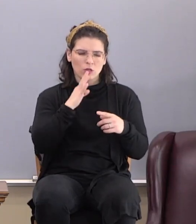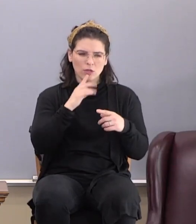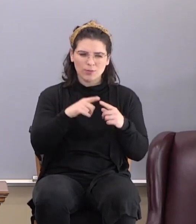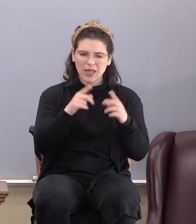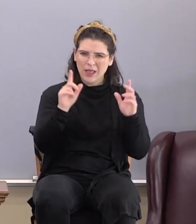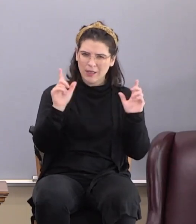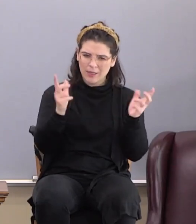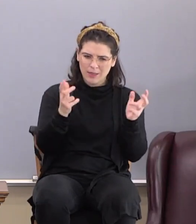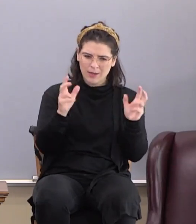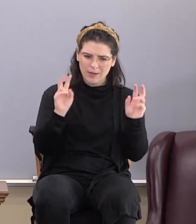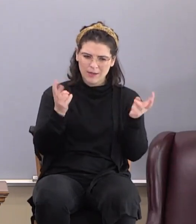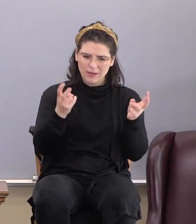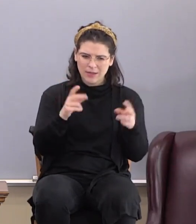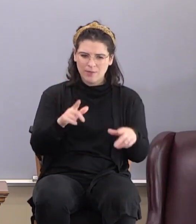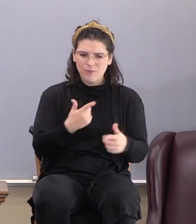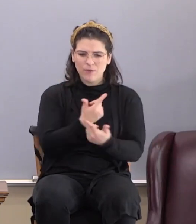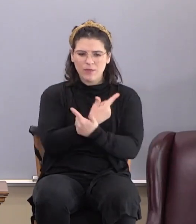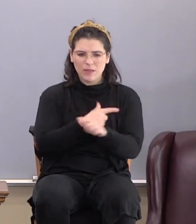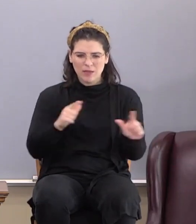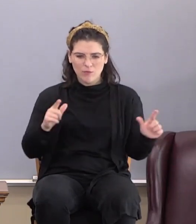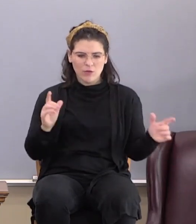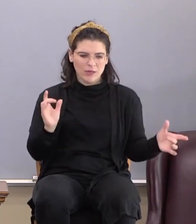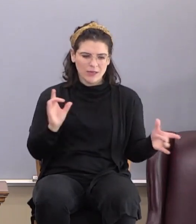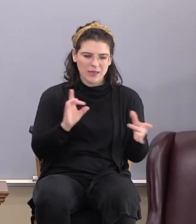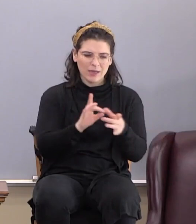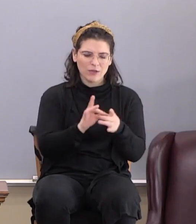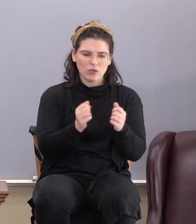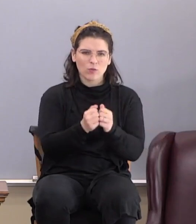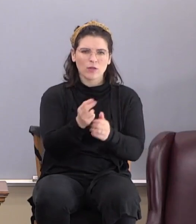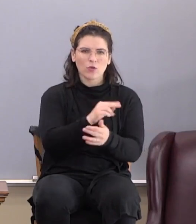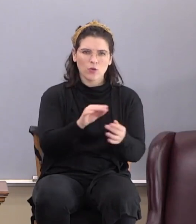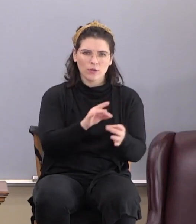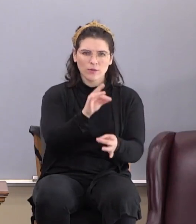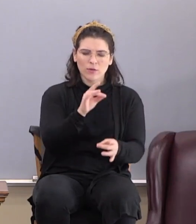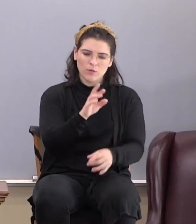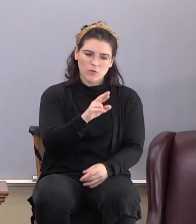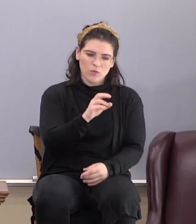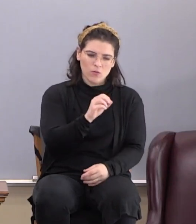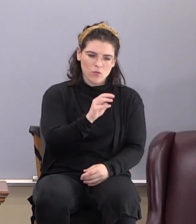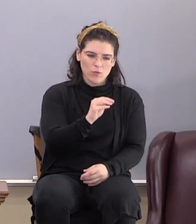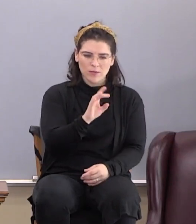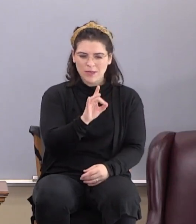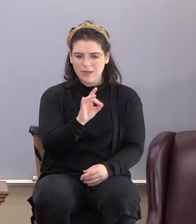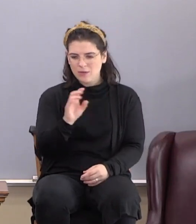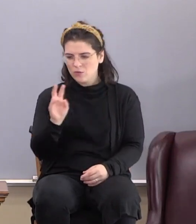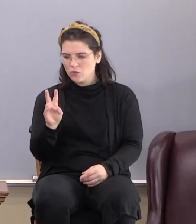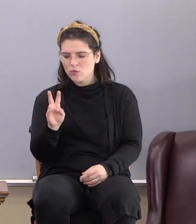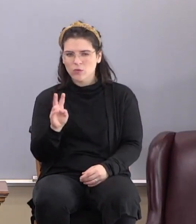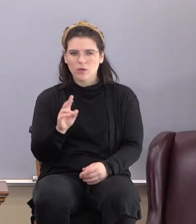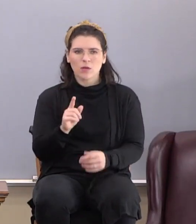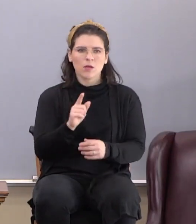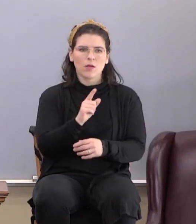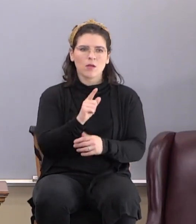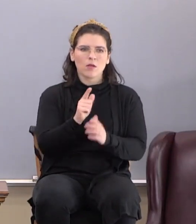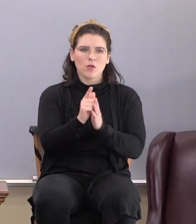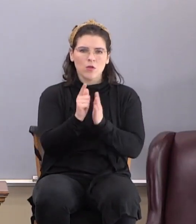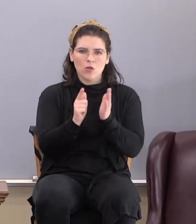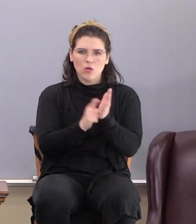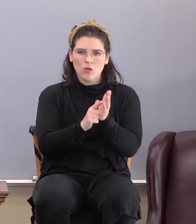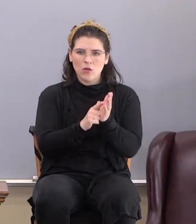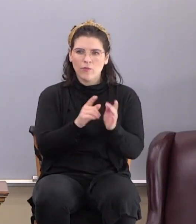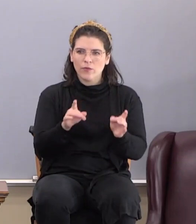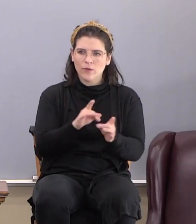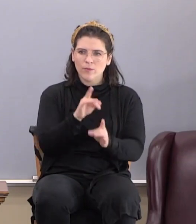liberty in connection to the Holy Spirit. Well, Romans 8, verse 2, the law of the